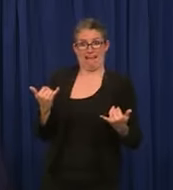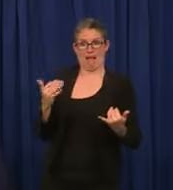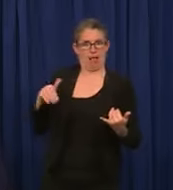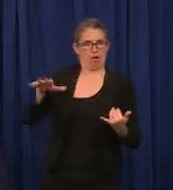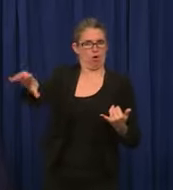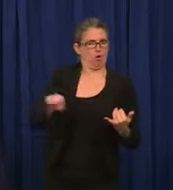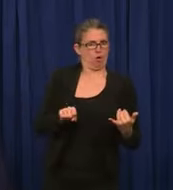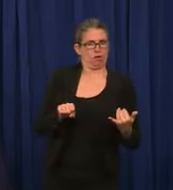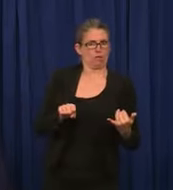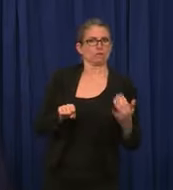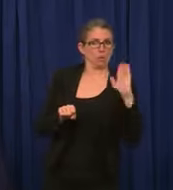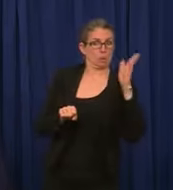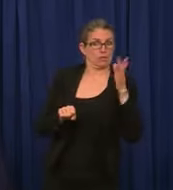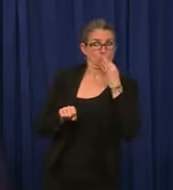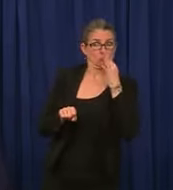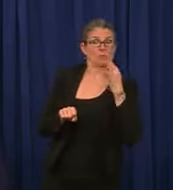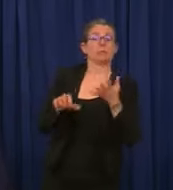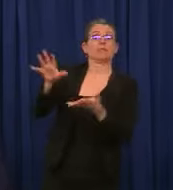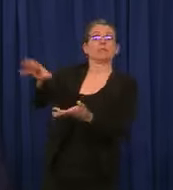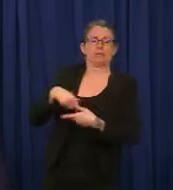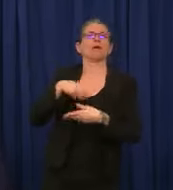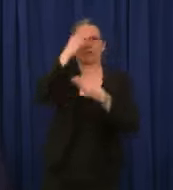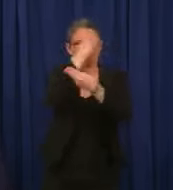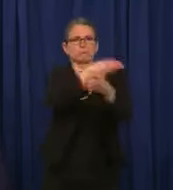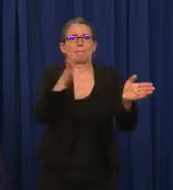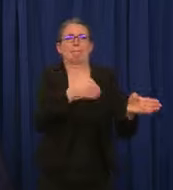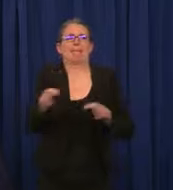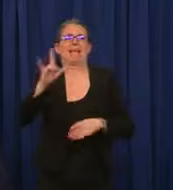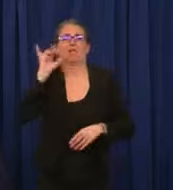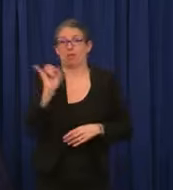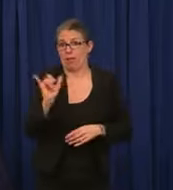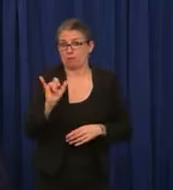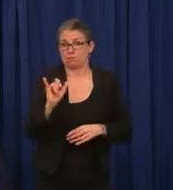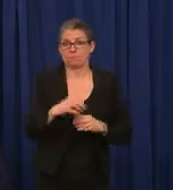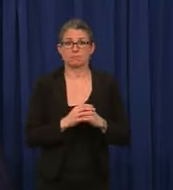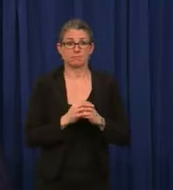them. I'd like to turn next to Don Kerrigan over at News Center.